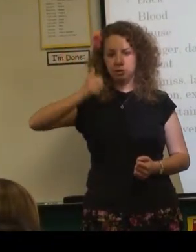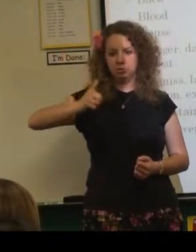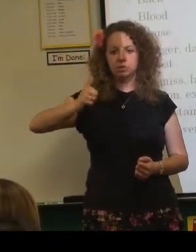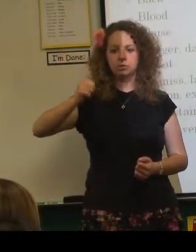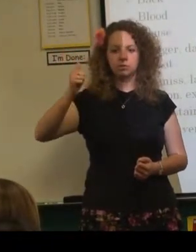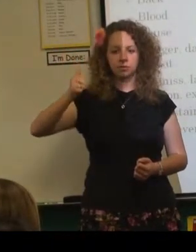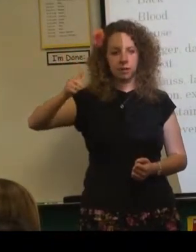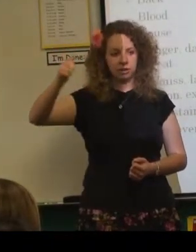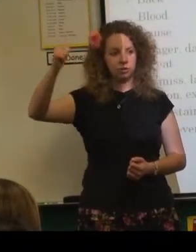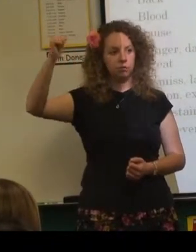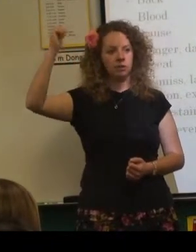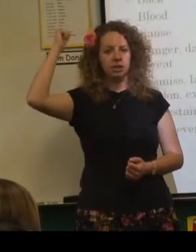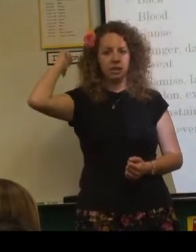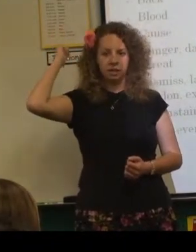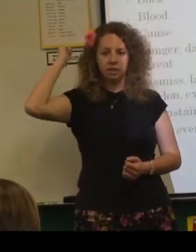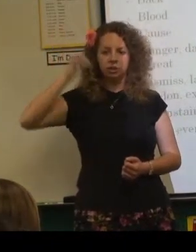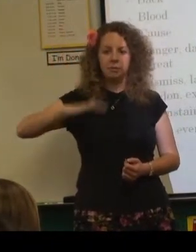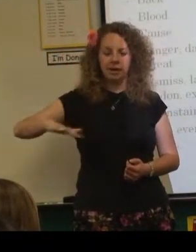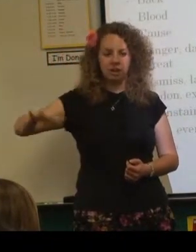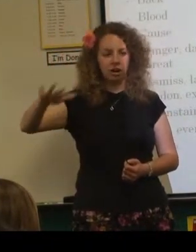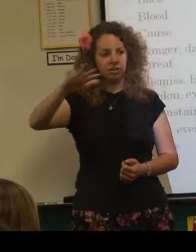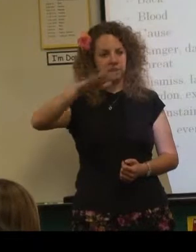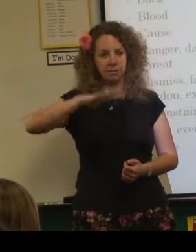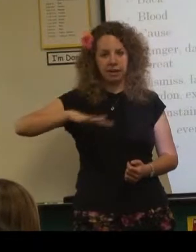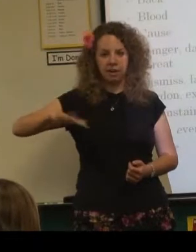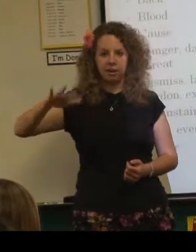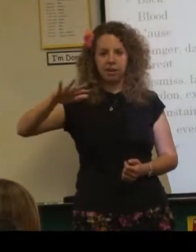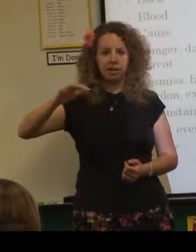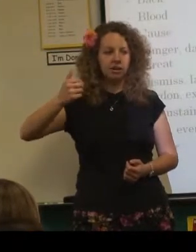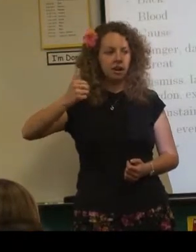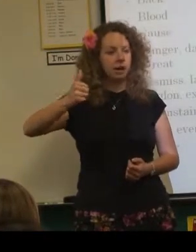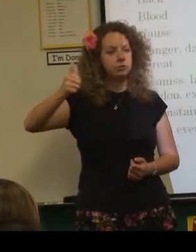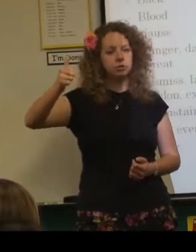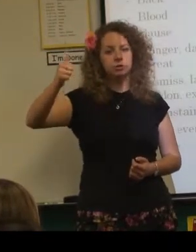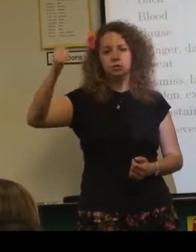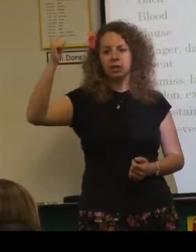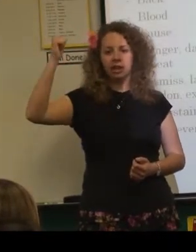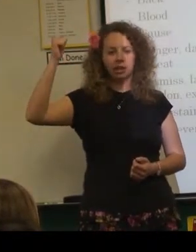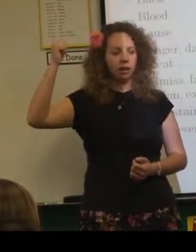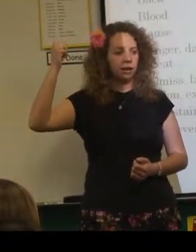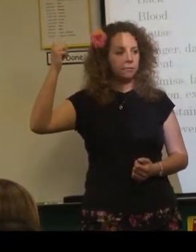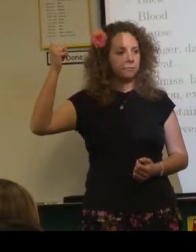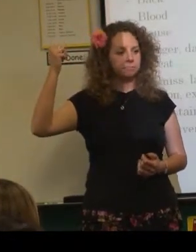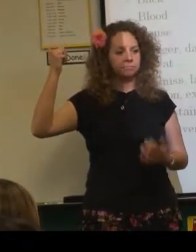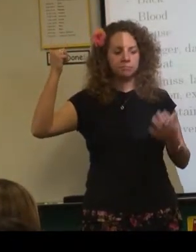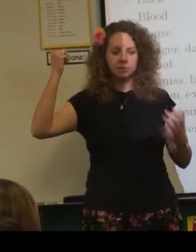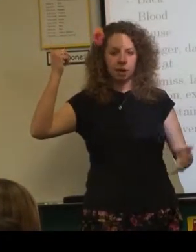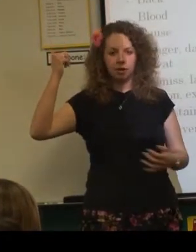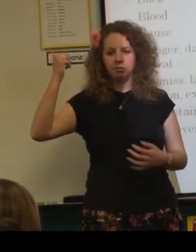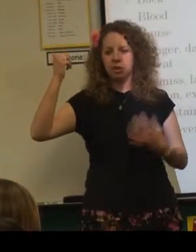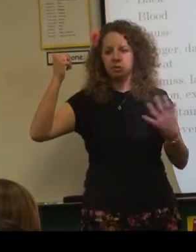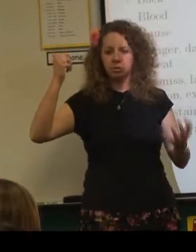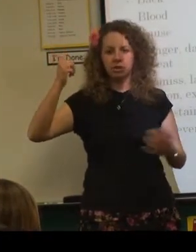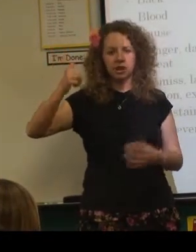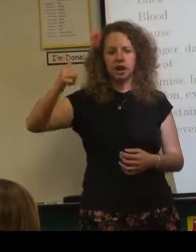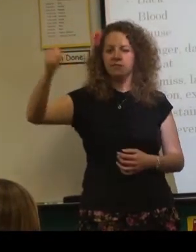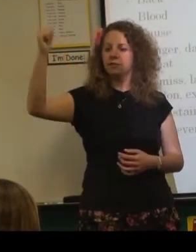use this one for back, so I would be like the backyard, like the back area. I would do like at a store they have the